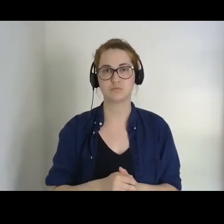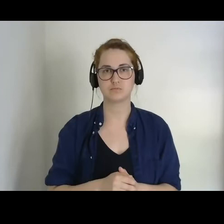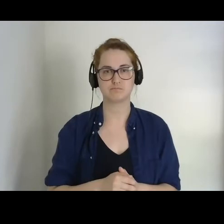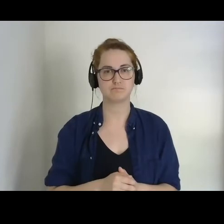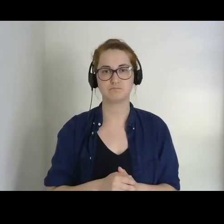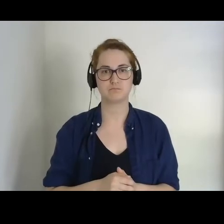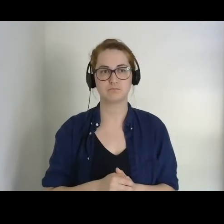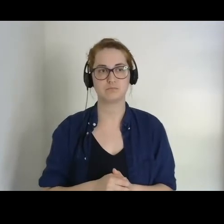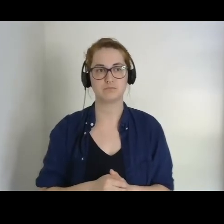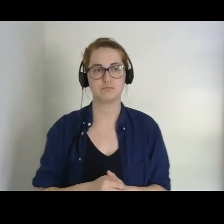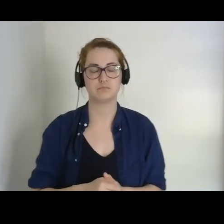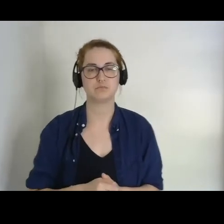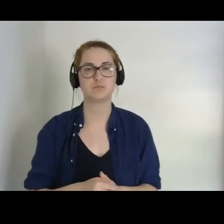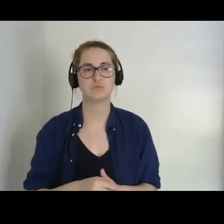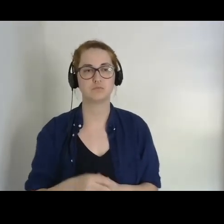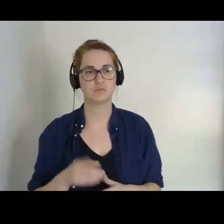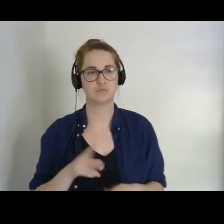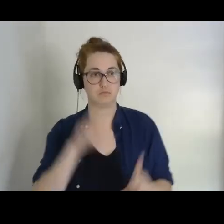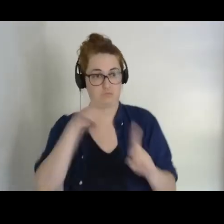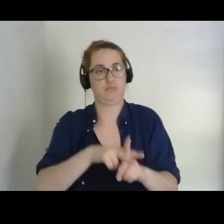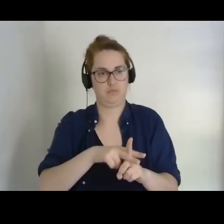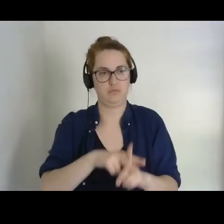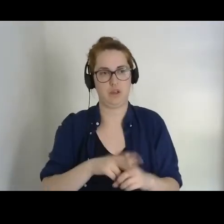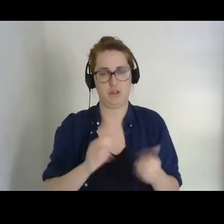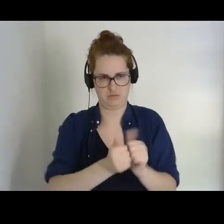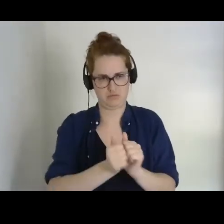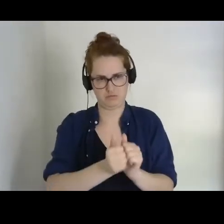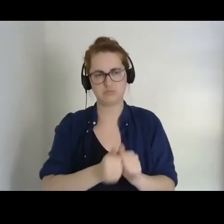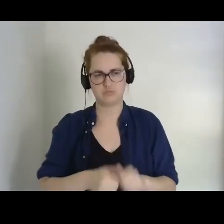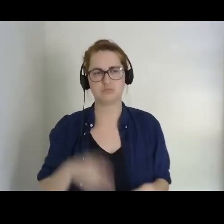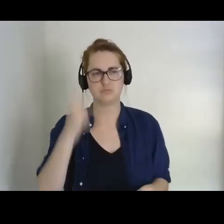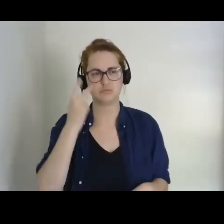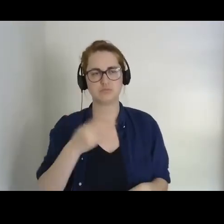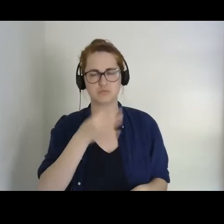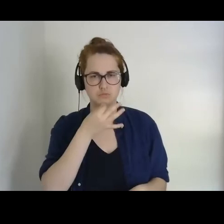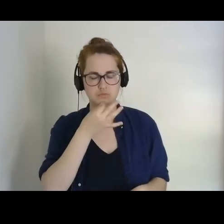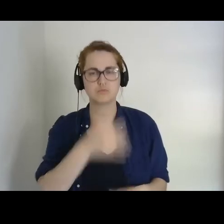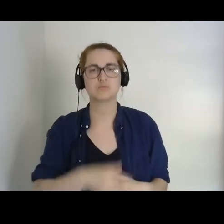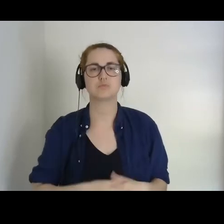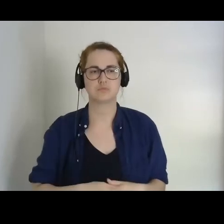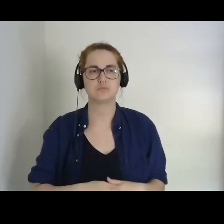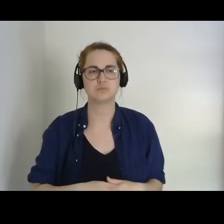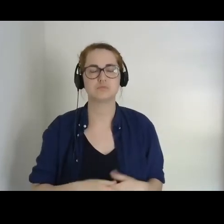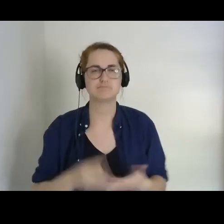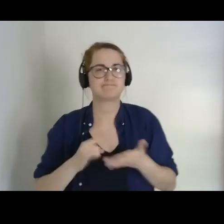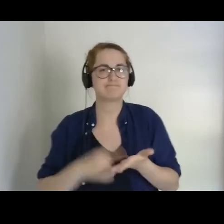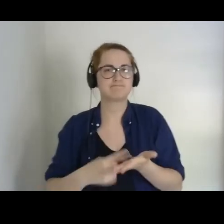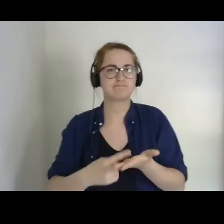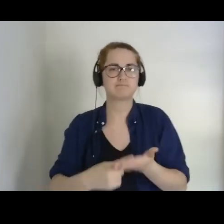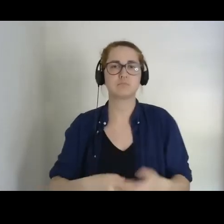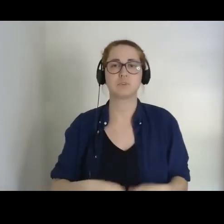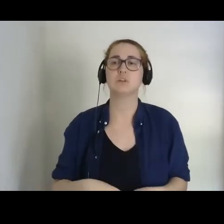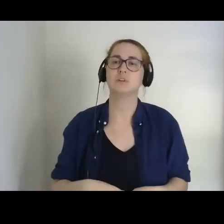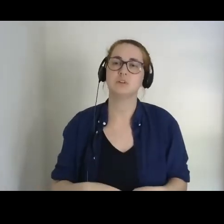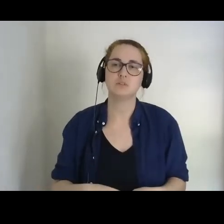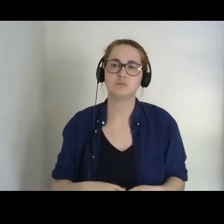today will become more evident as you hear from my other panelists. And when we begin to look at and understand the fact that there were real concerns and